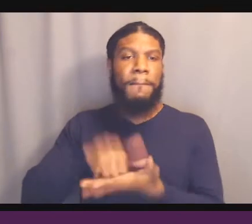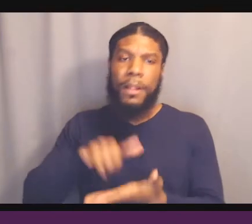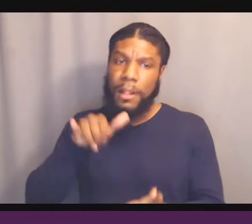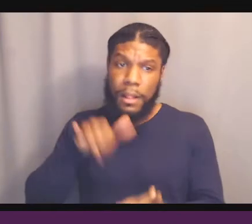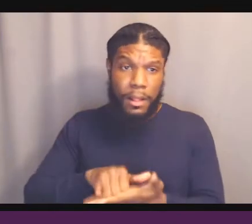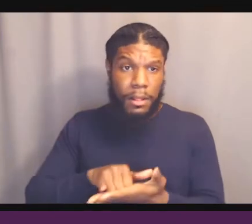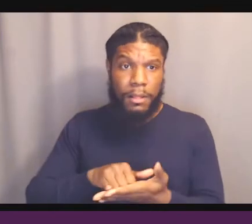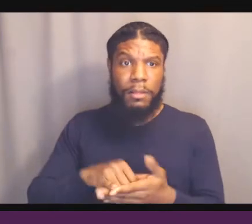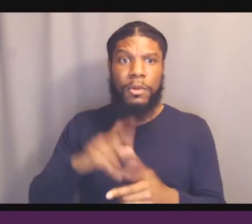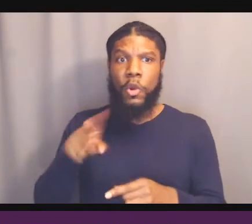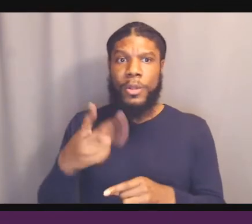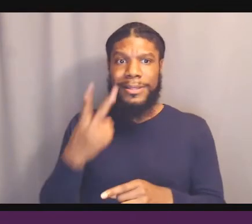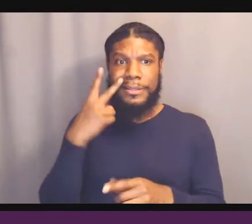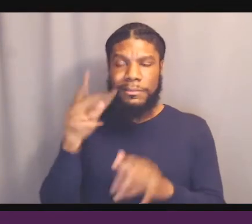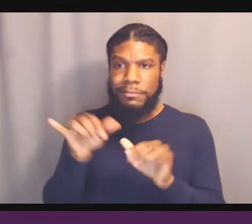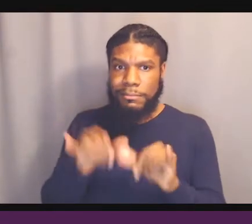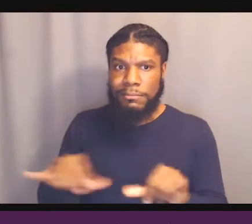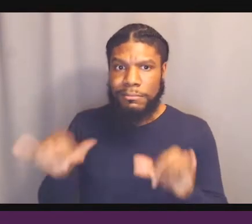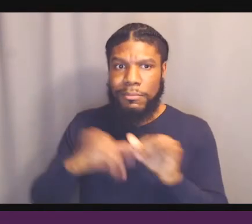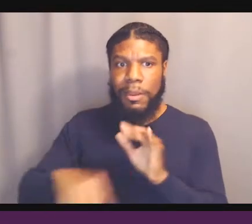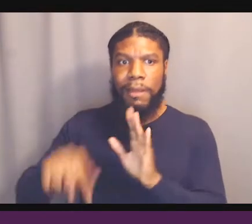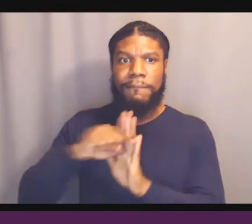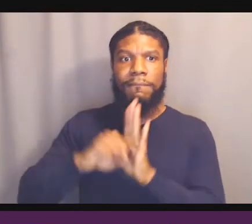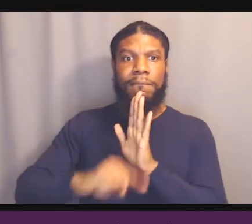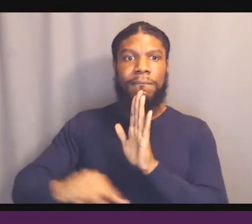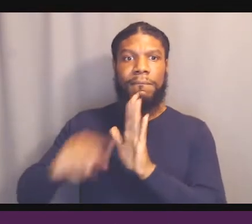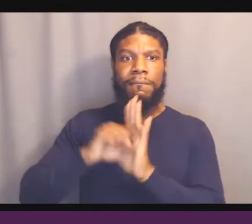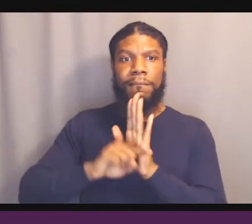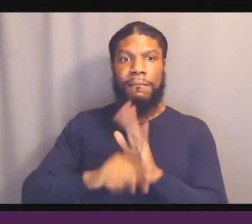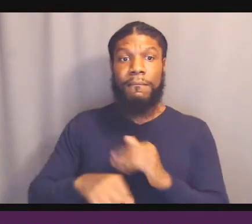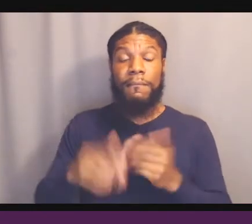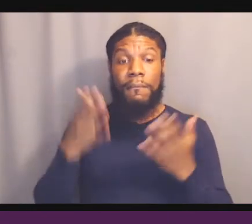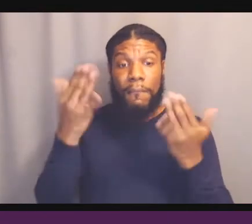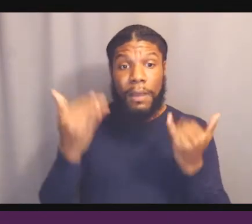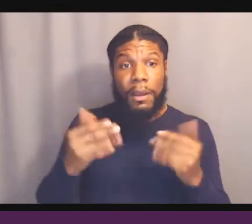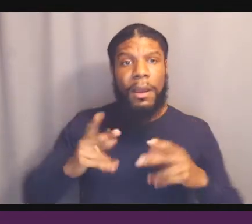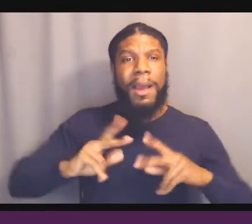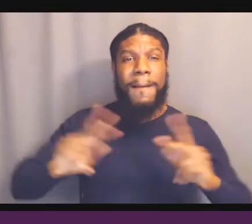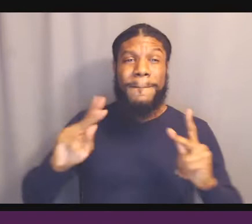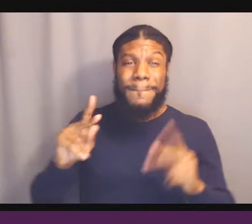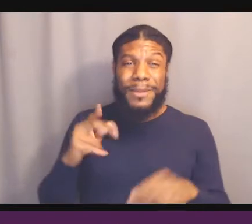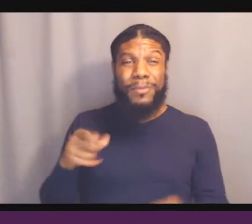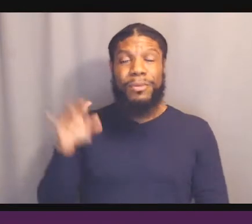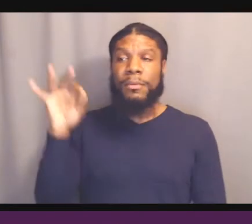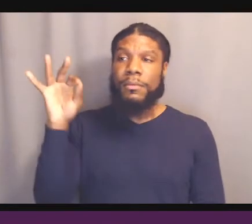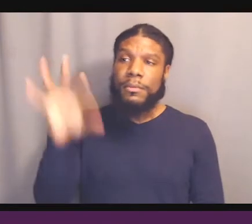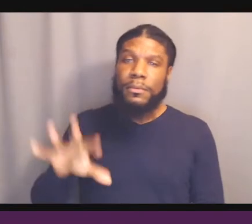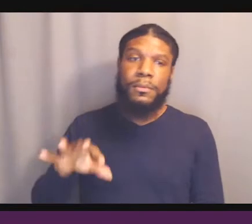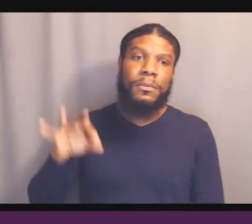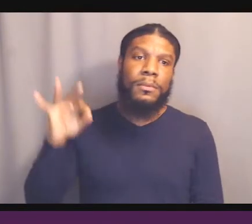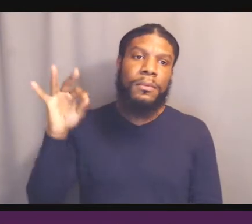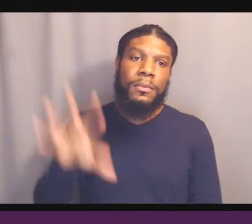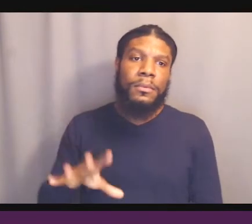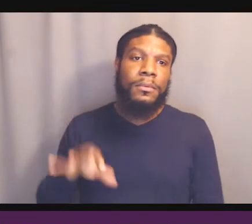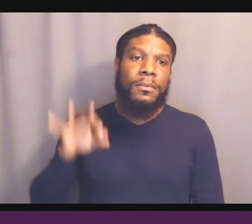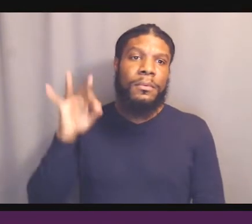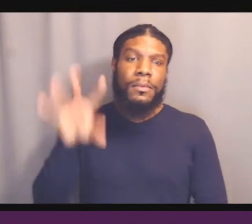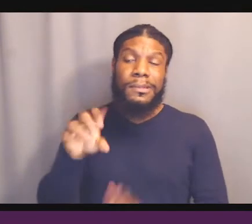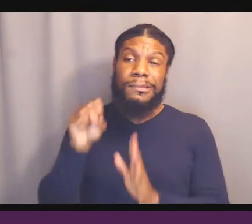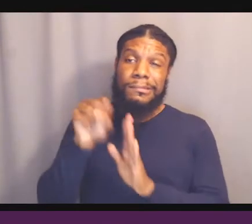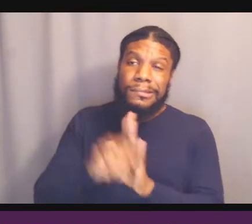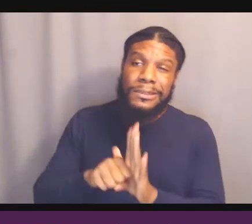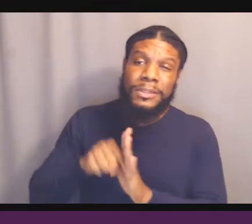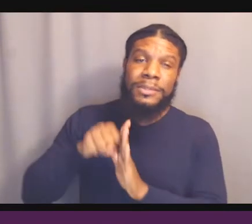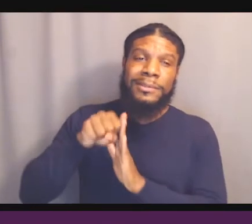been hearing that same whoop-de-woo, that same la-di-da-di, that same meaningless talk for years.